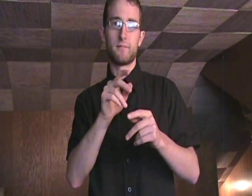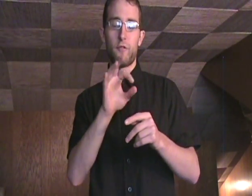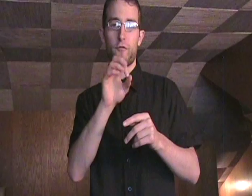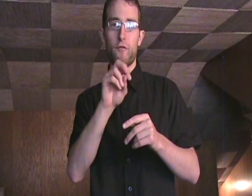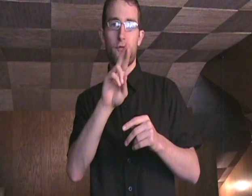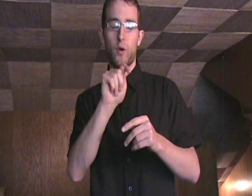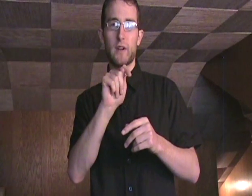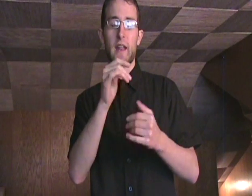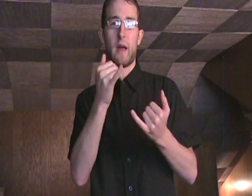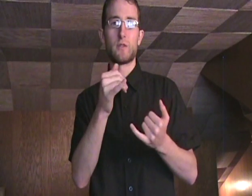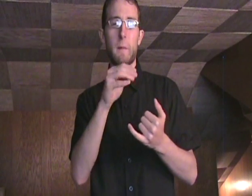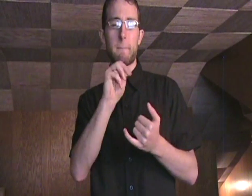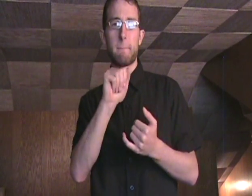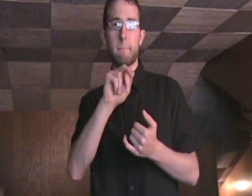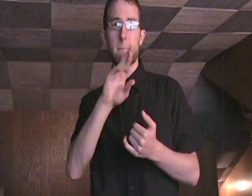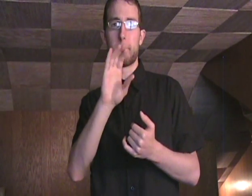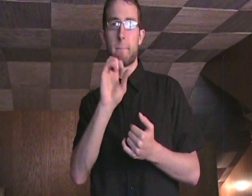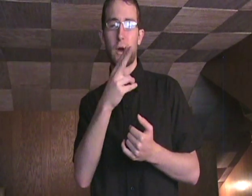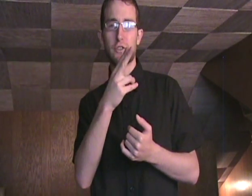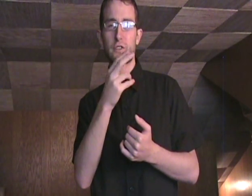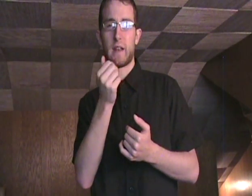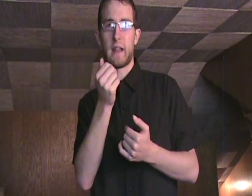No, 75. 76.